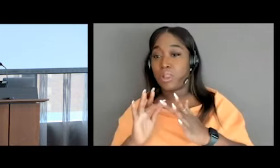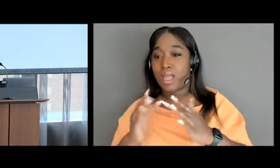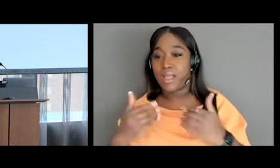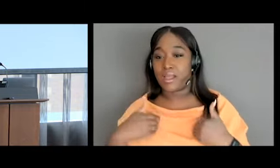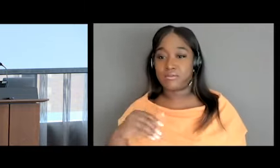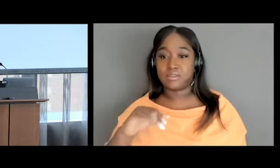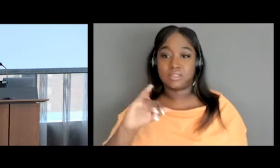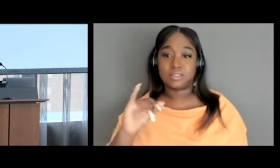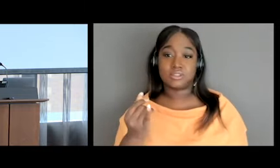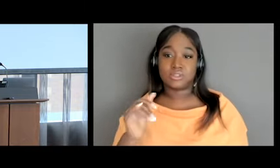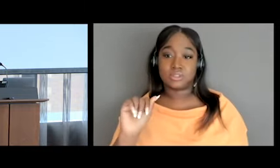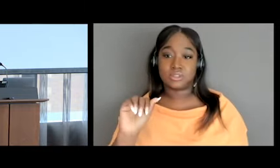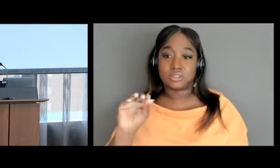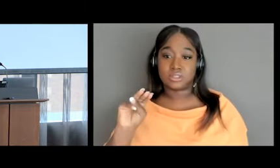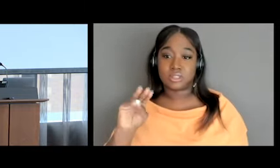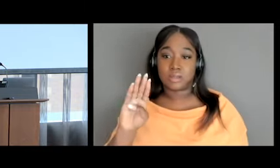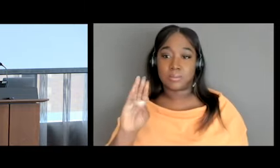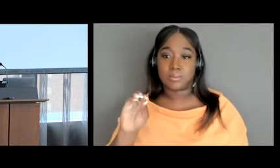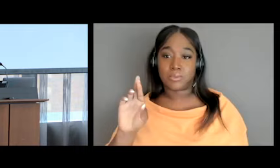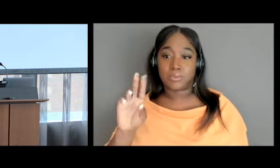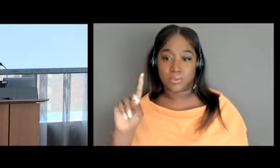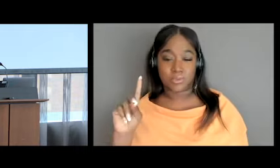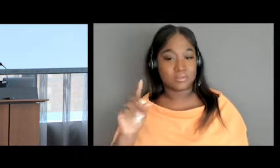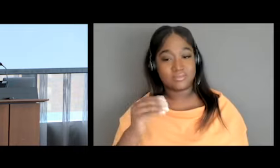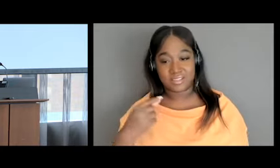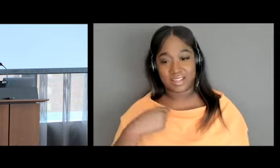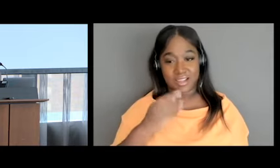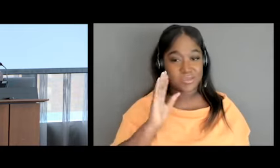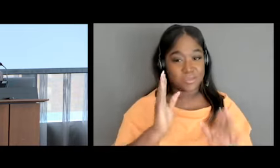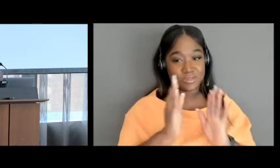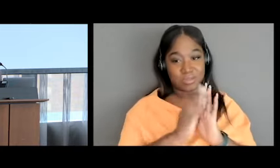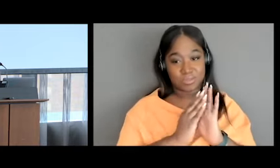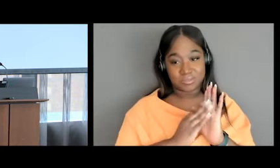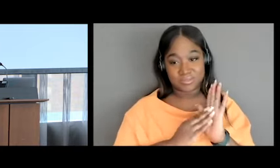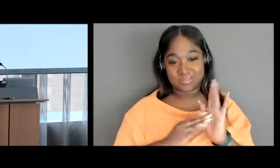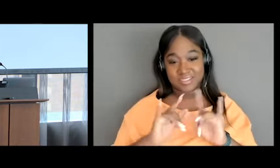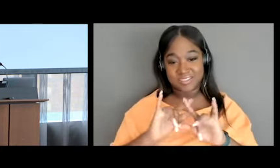go. And I trust Laura will too, because she's been doing such an awesome job.